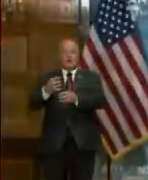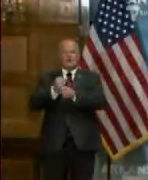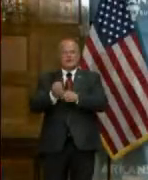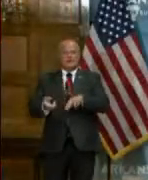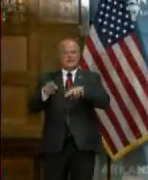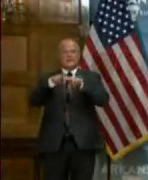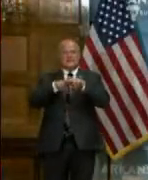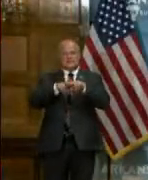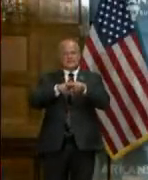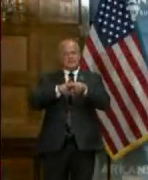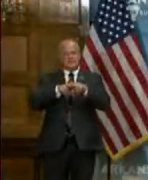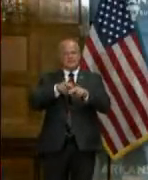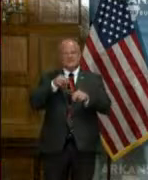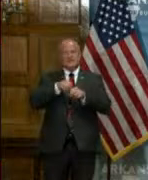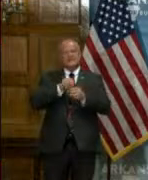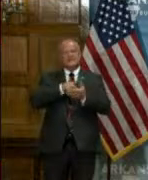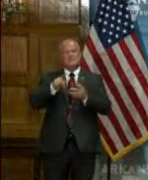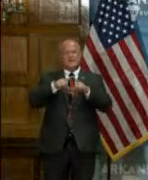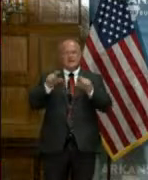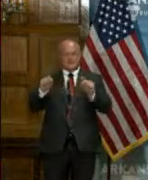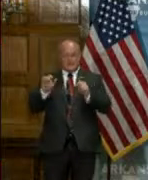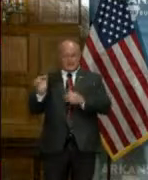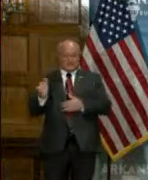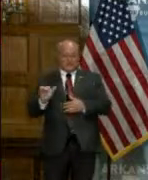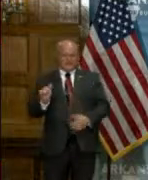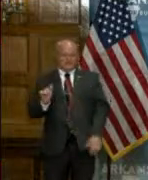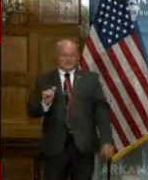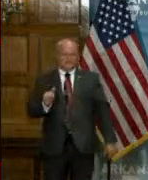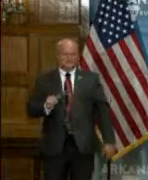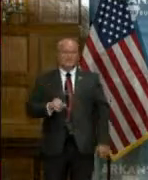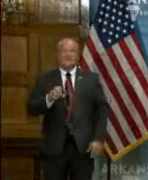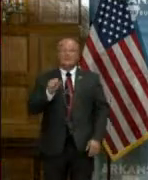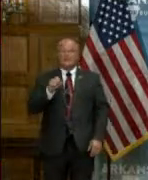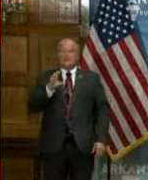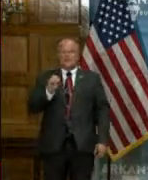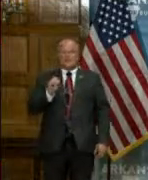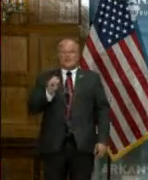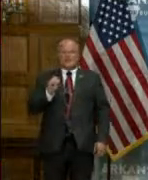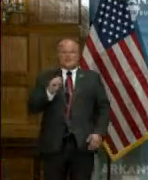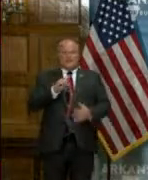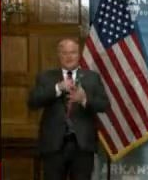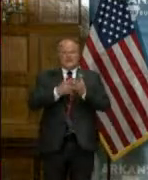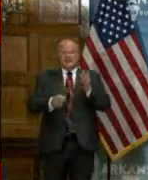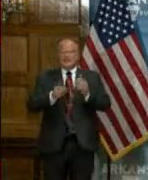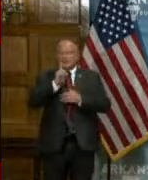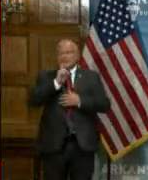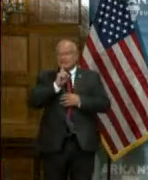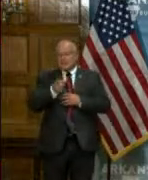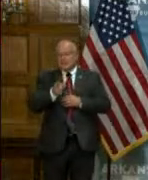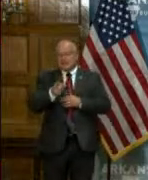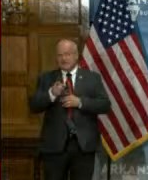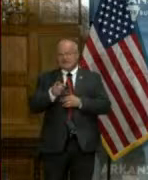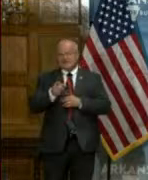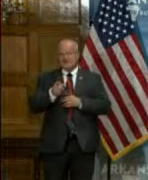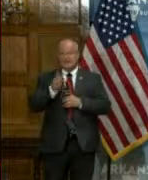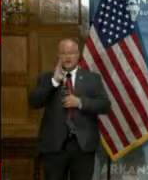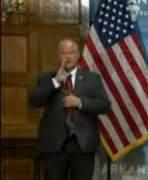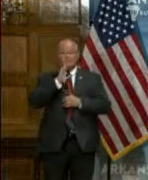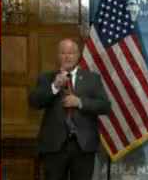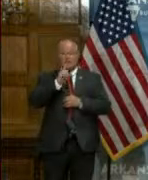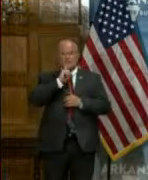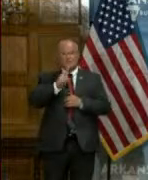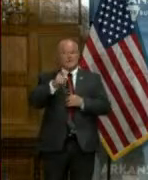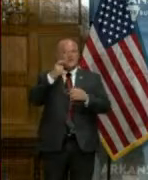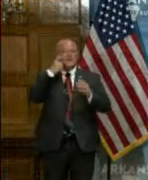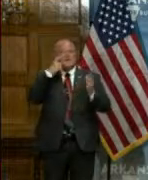an additional amount in their paycheck as well. And so these will be a